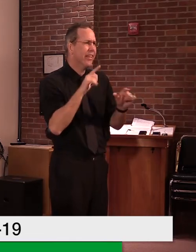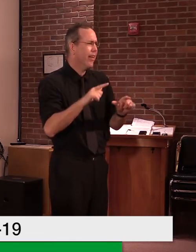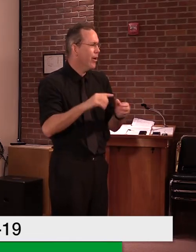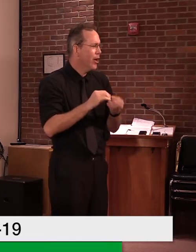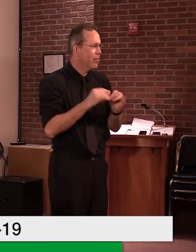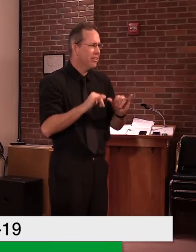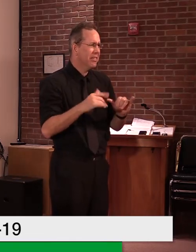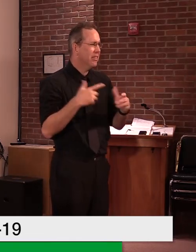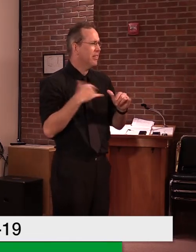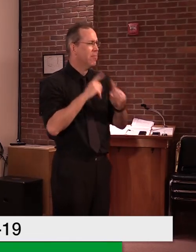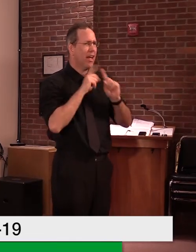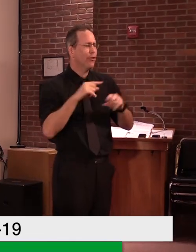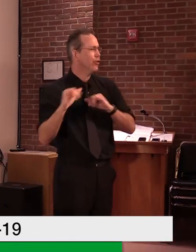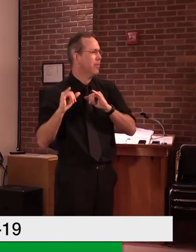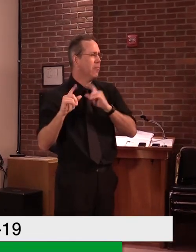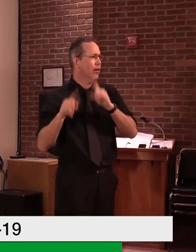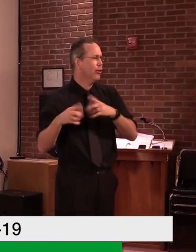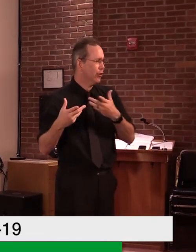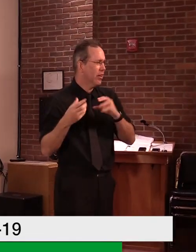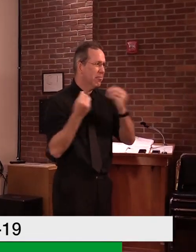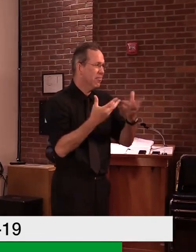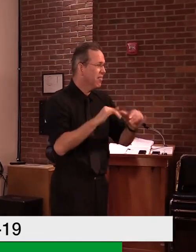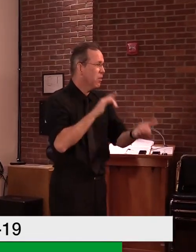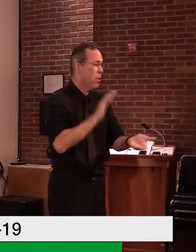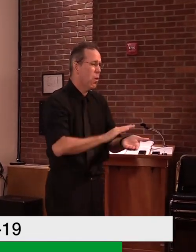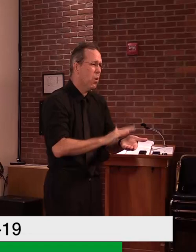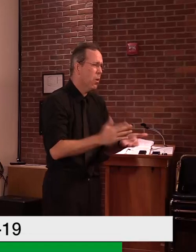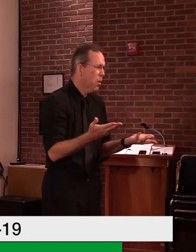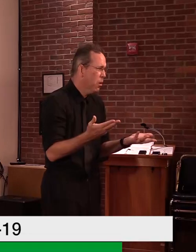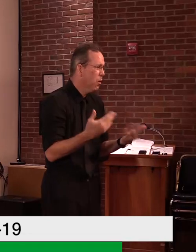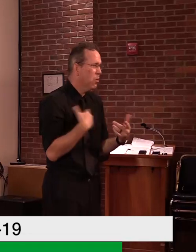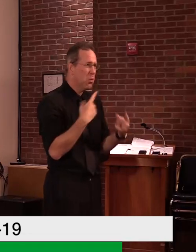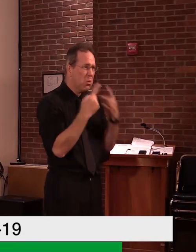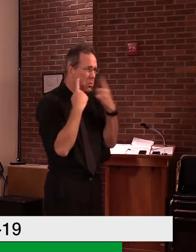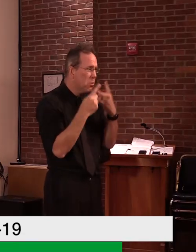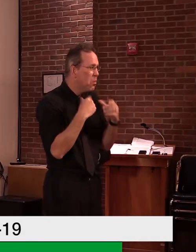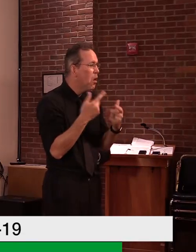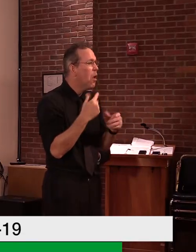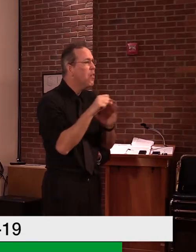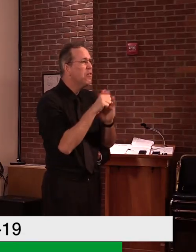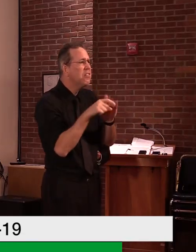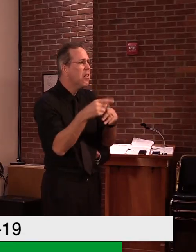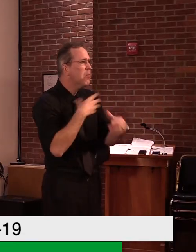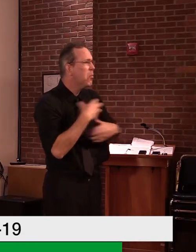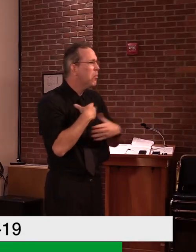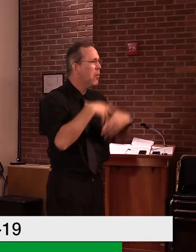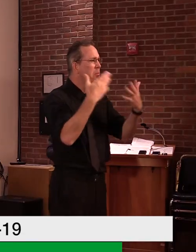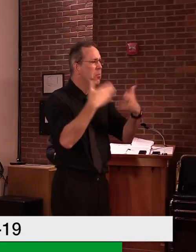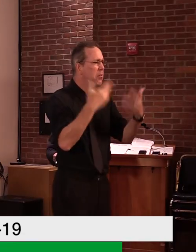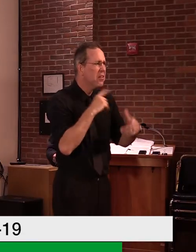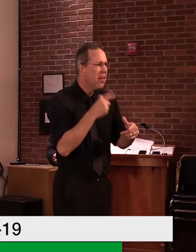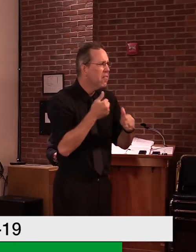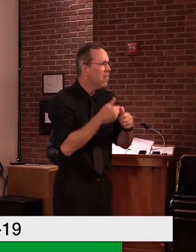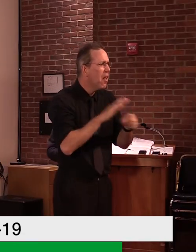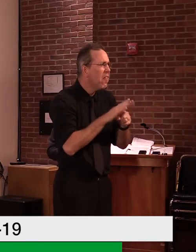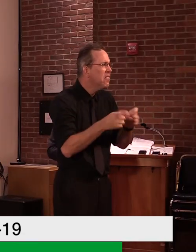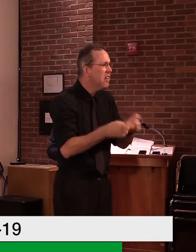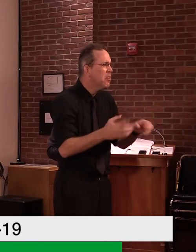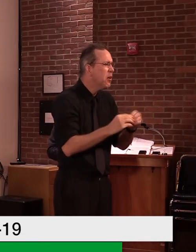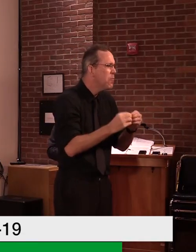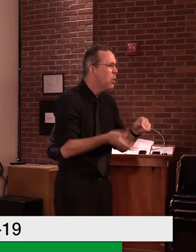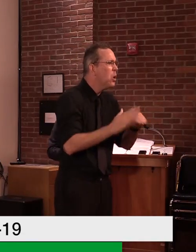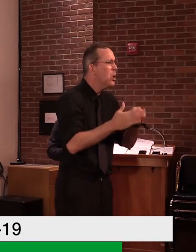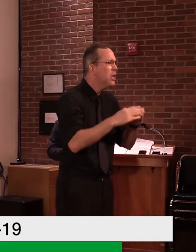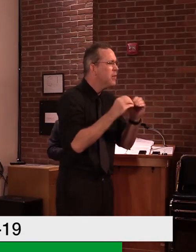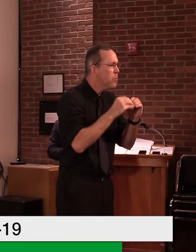because that has become a controversial point around the country, and it's been in the evening news a lot, I know. But we're very